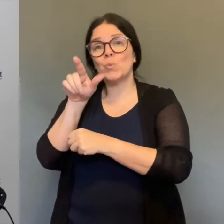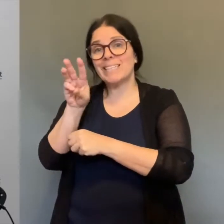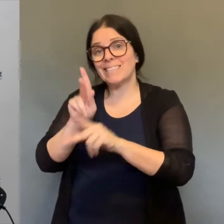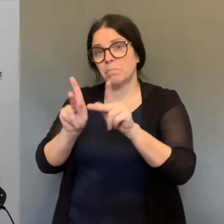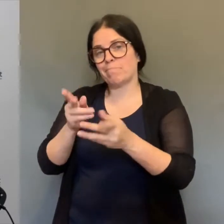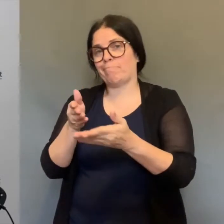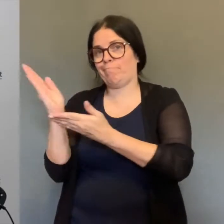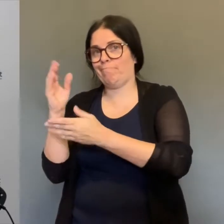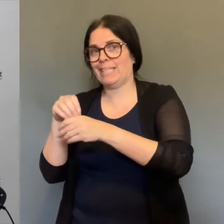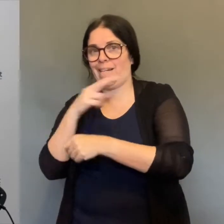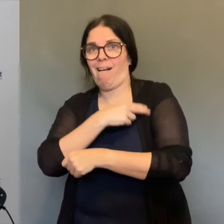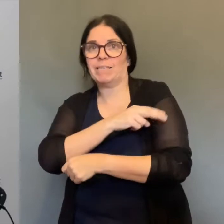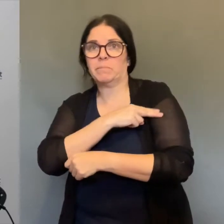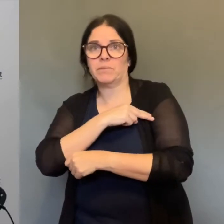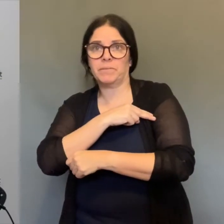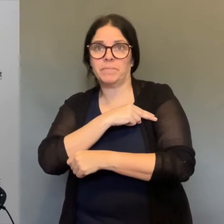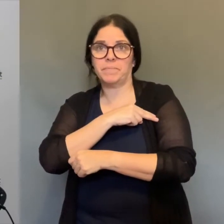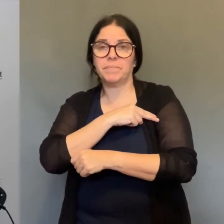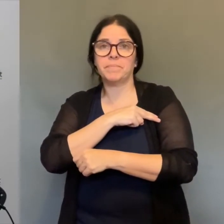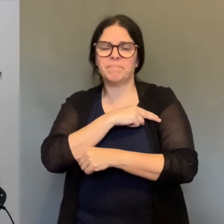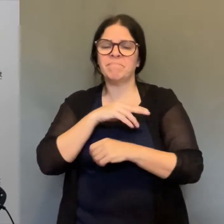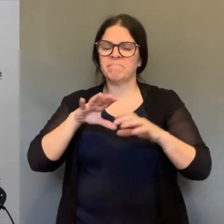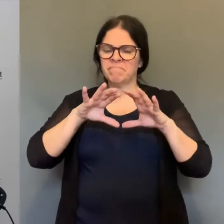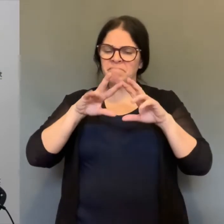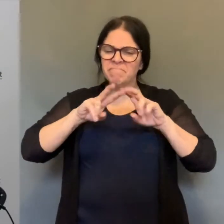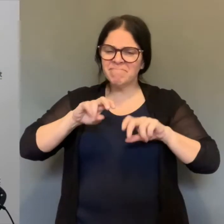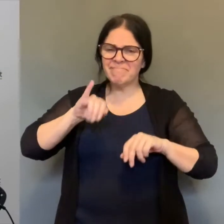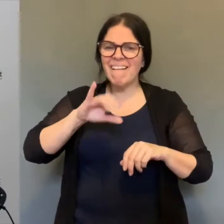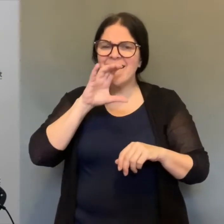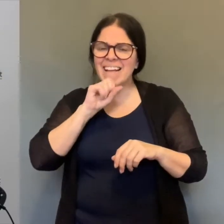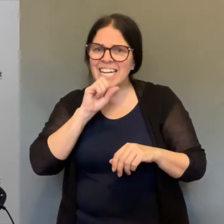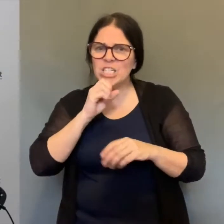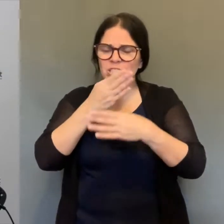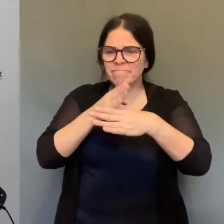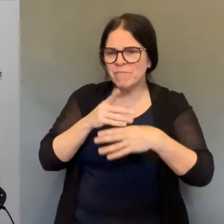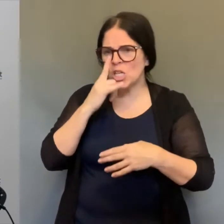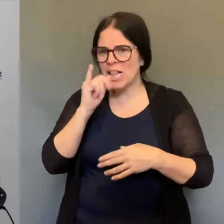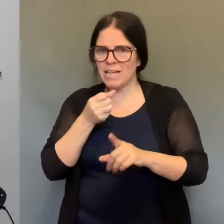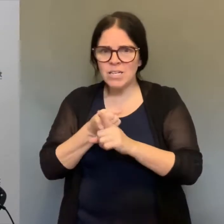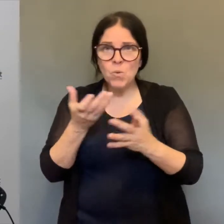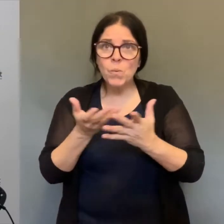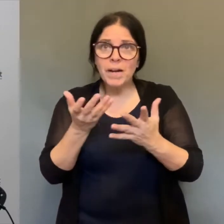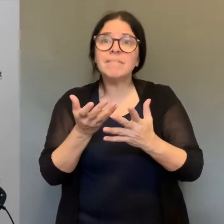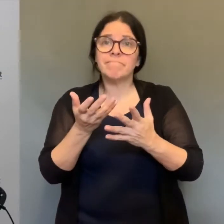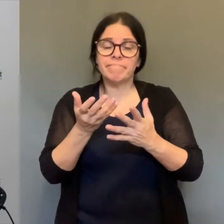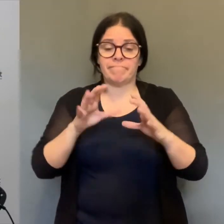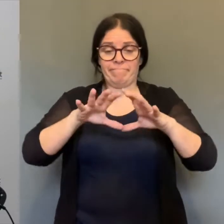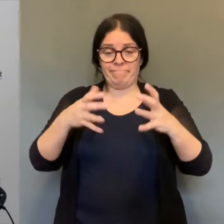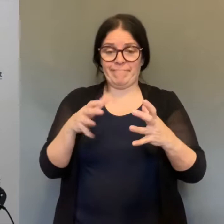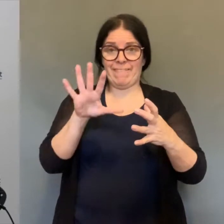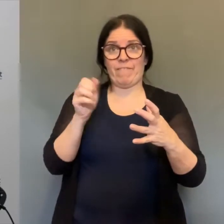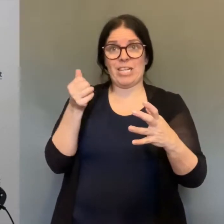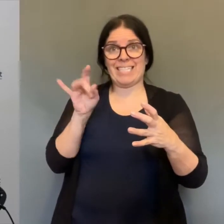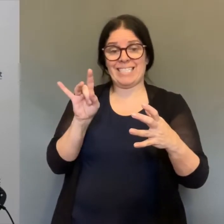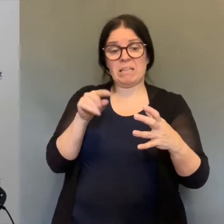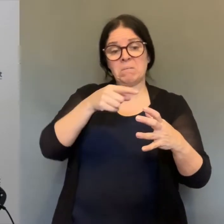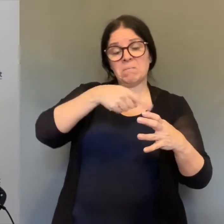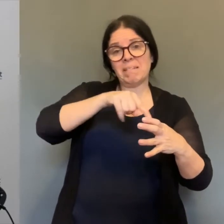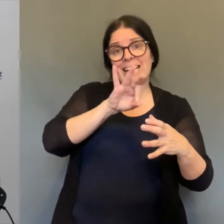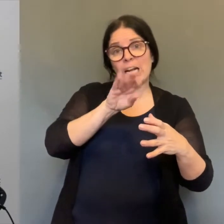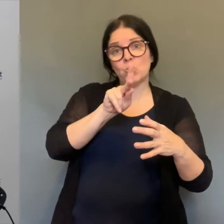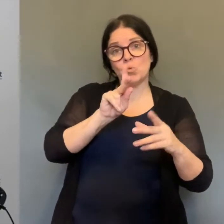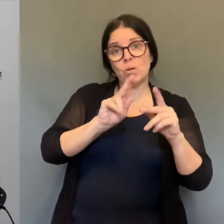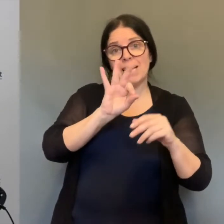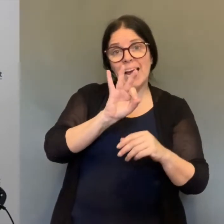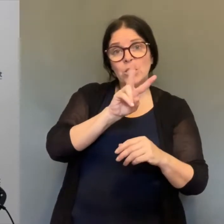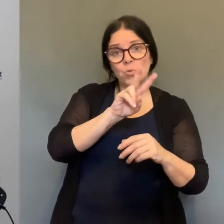and 59 years, and 23% of our cases are people 80 years of age or older.